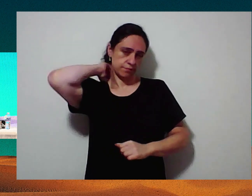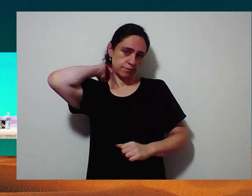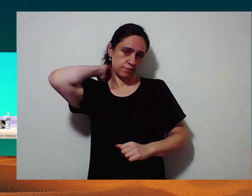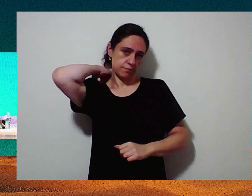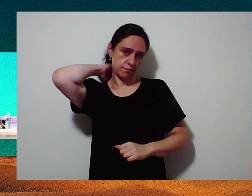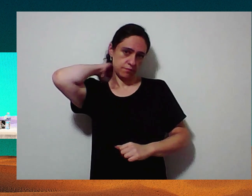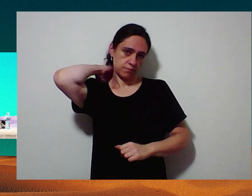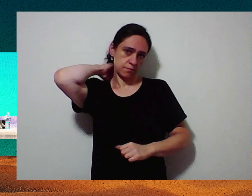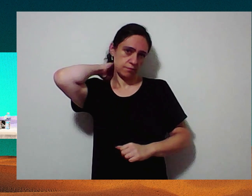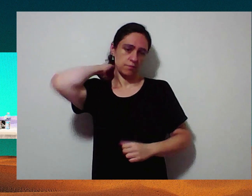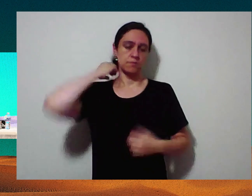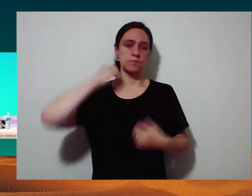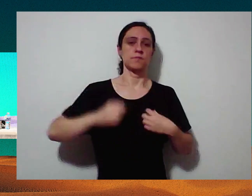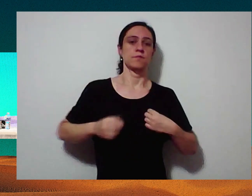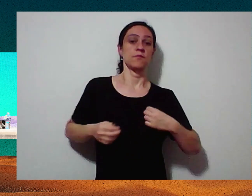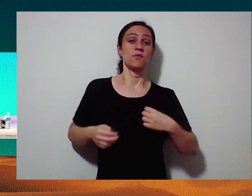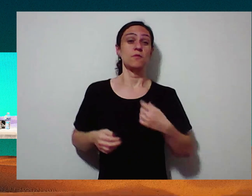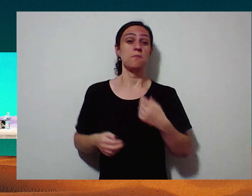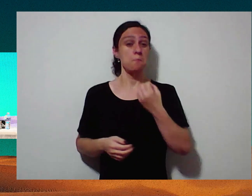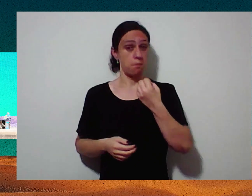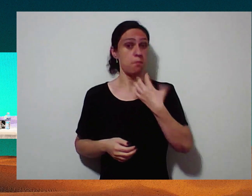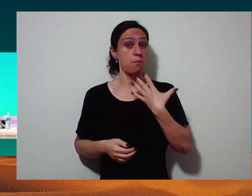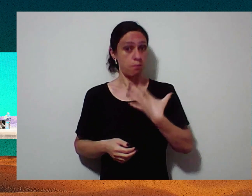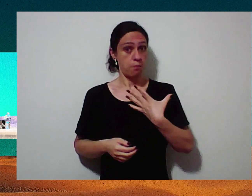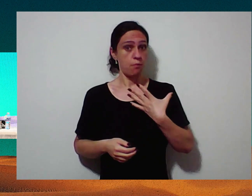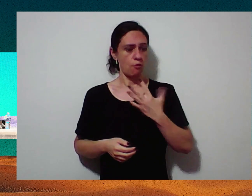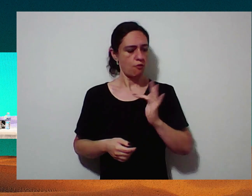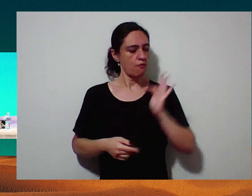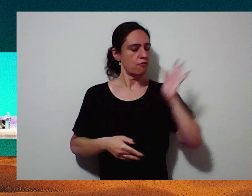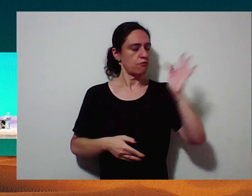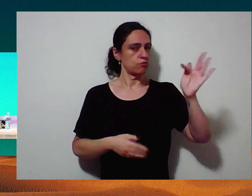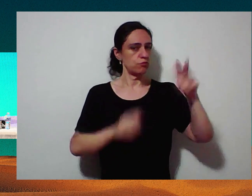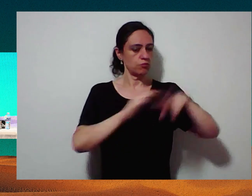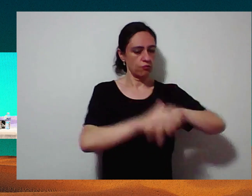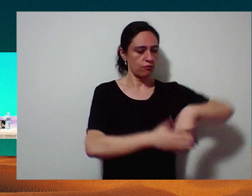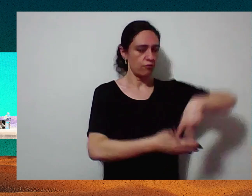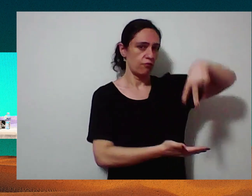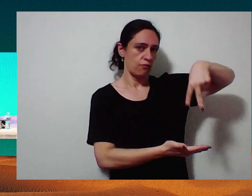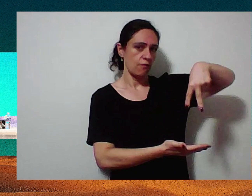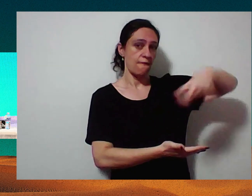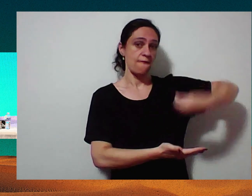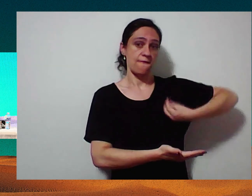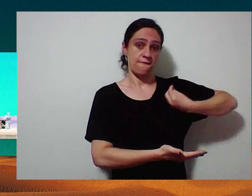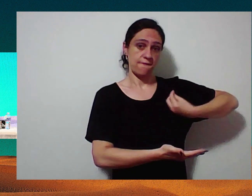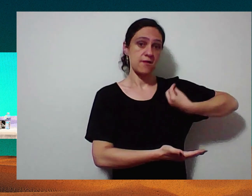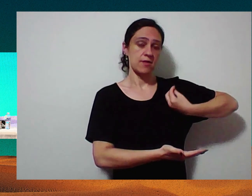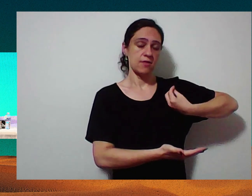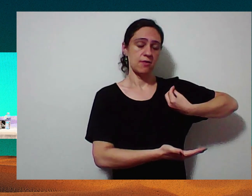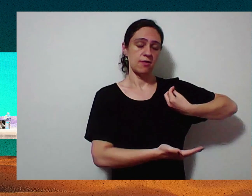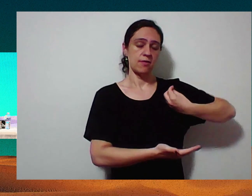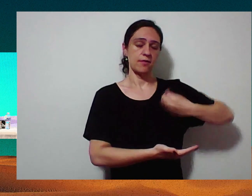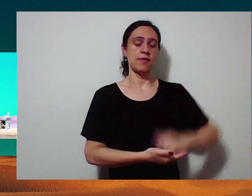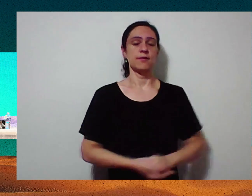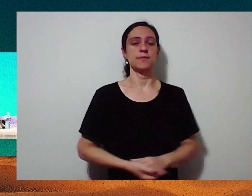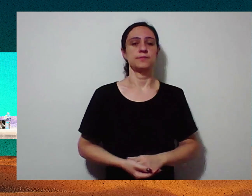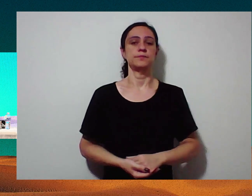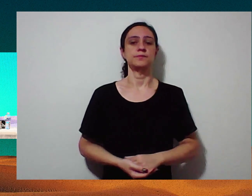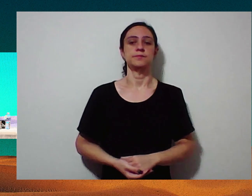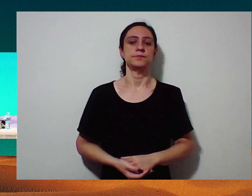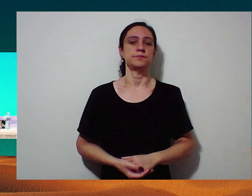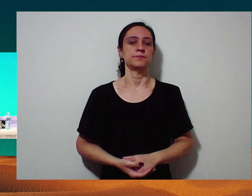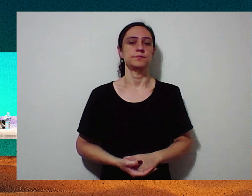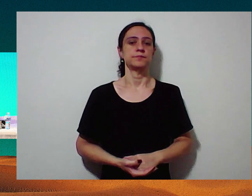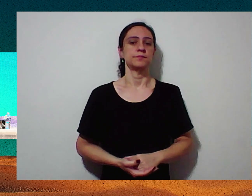feito o bem, vai ter a ressurreição da vida. If you have done good, you will have the resurrection of life. O que